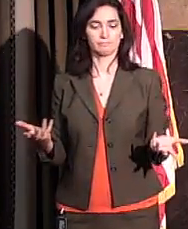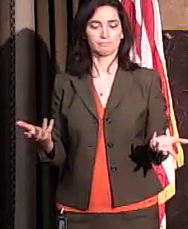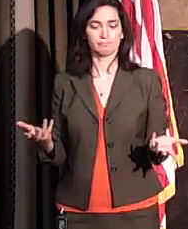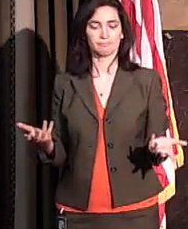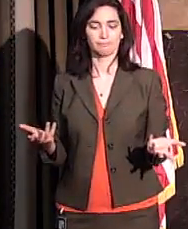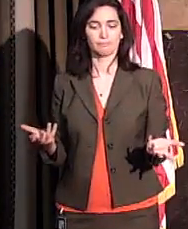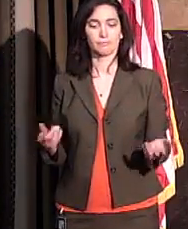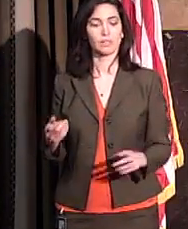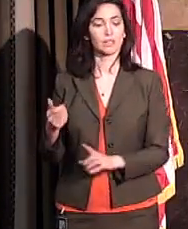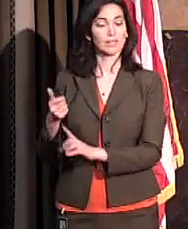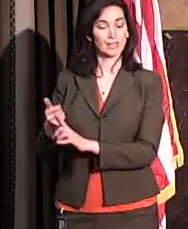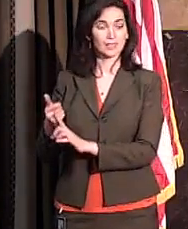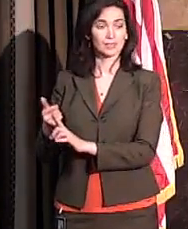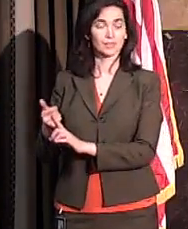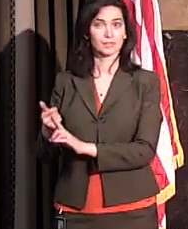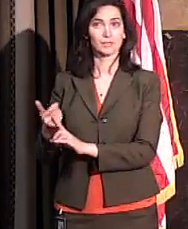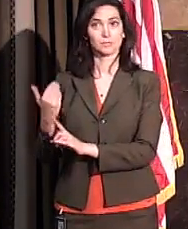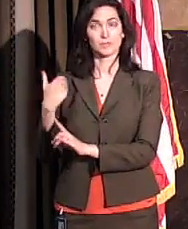made some very